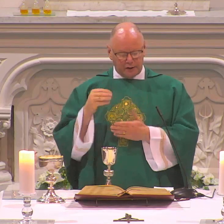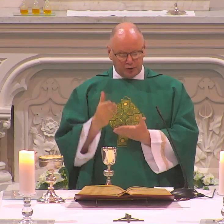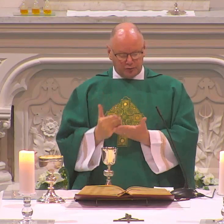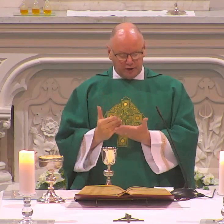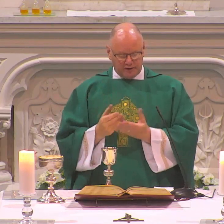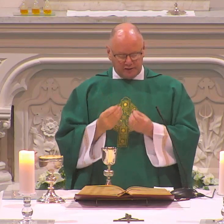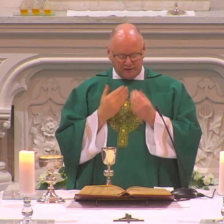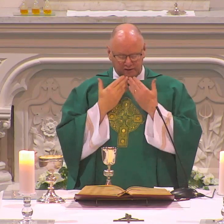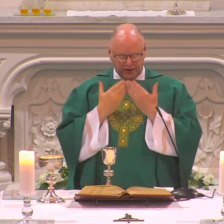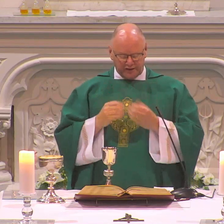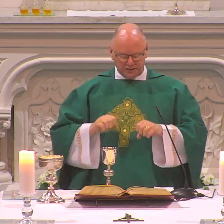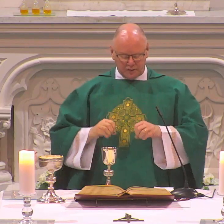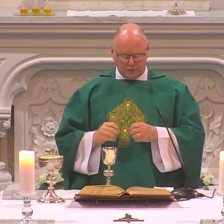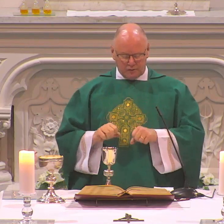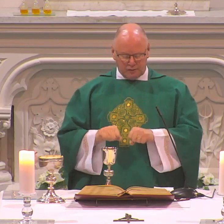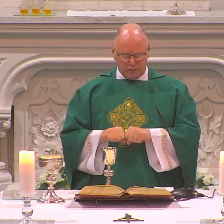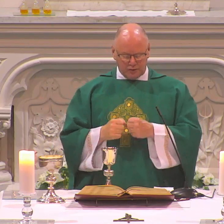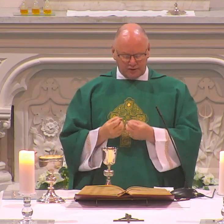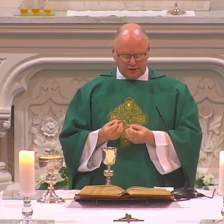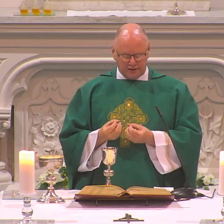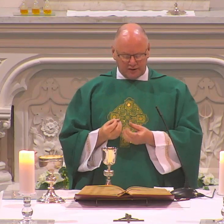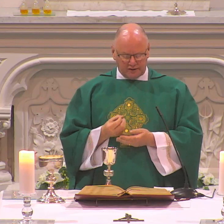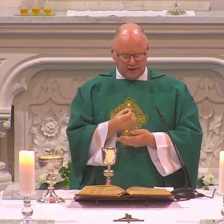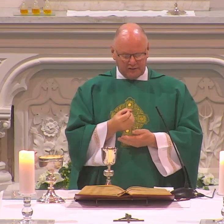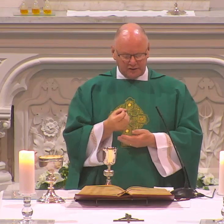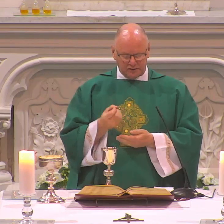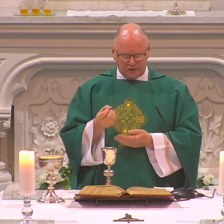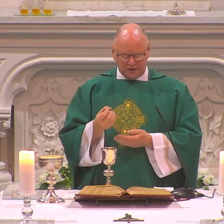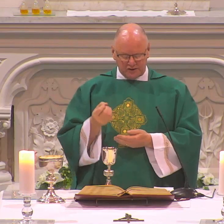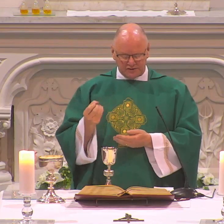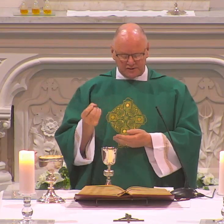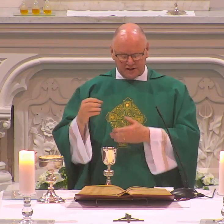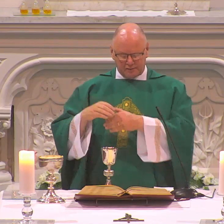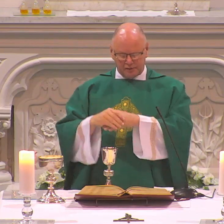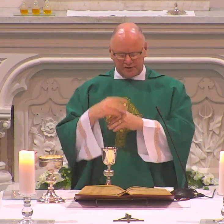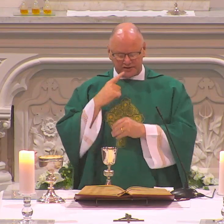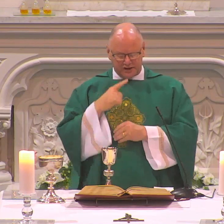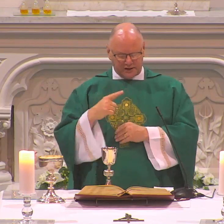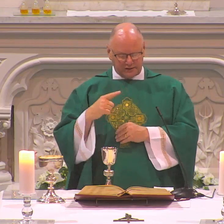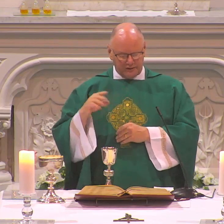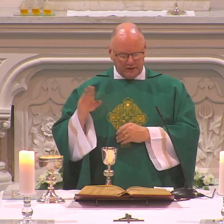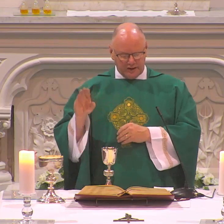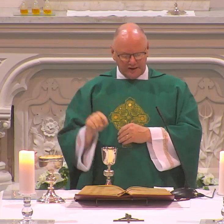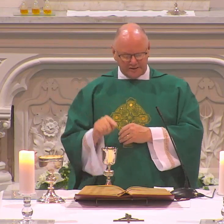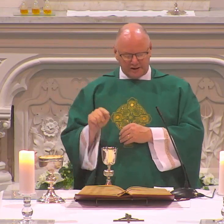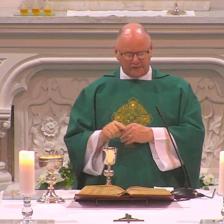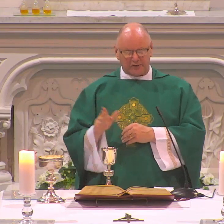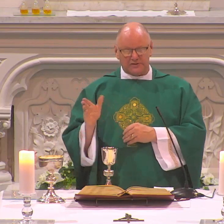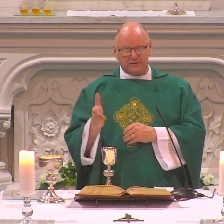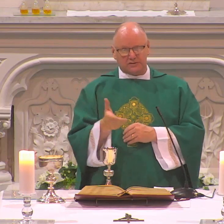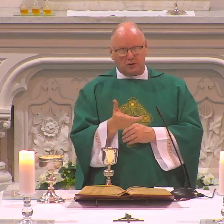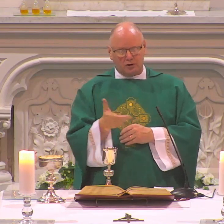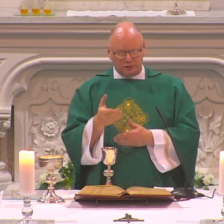he took bread and, giving thanks, broke it and gave it to his disciples, saying, "Take